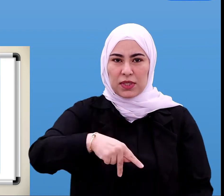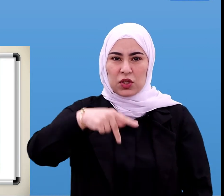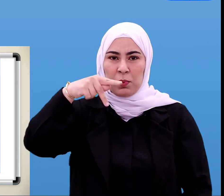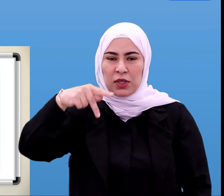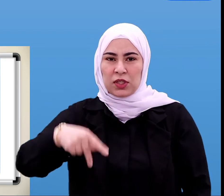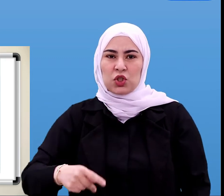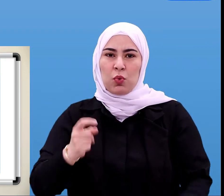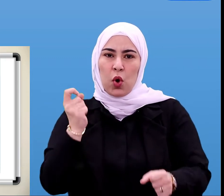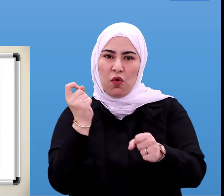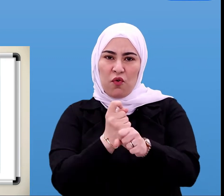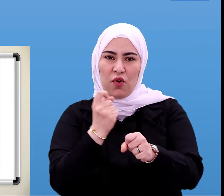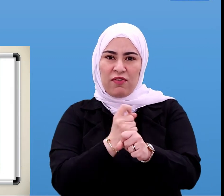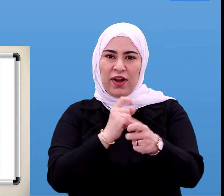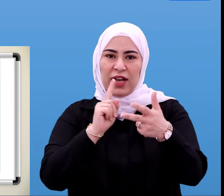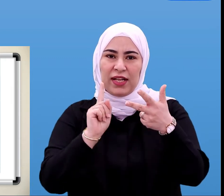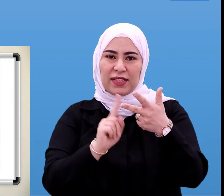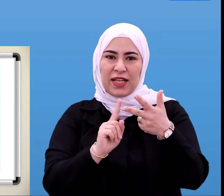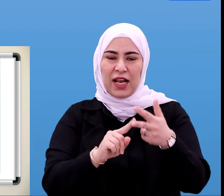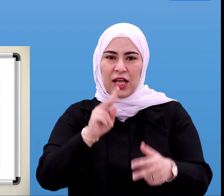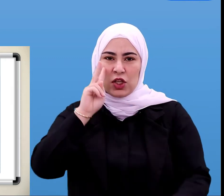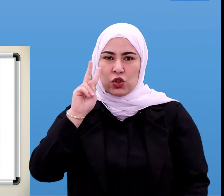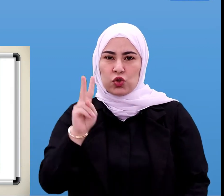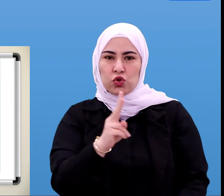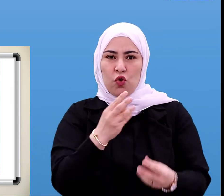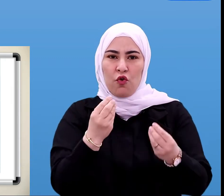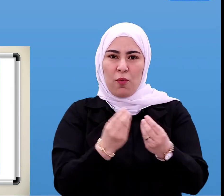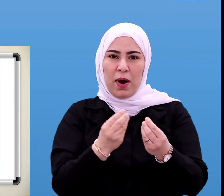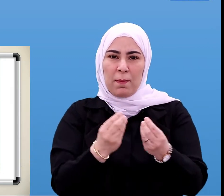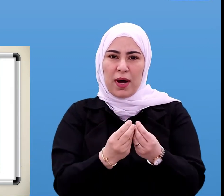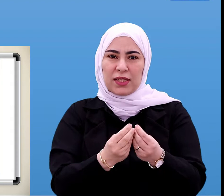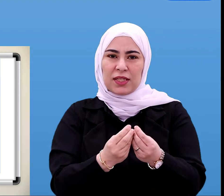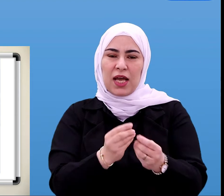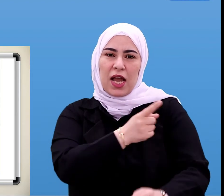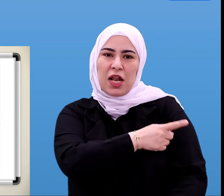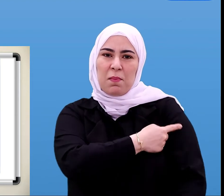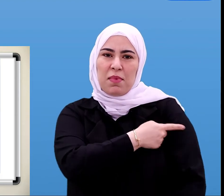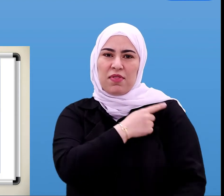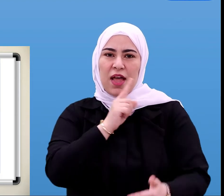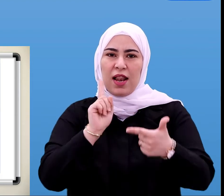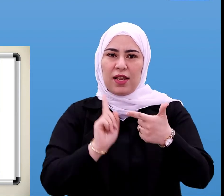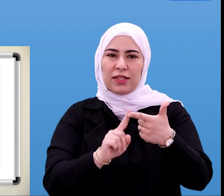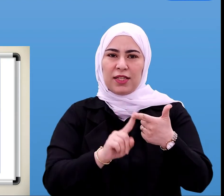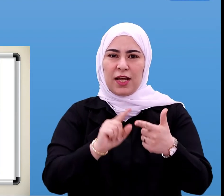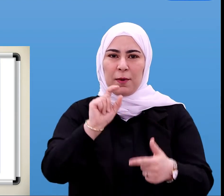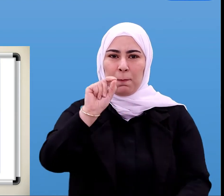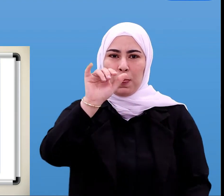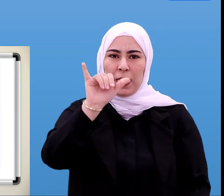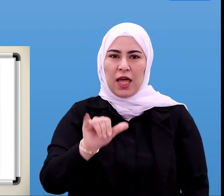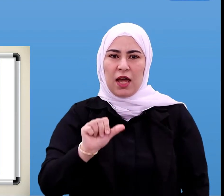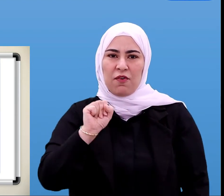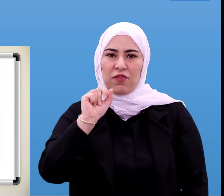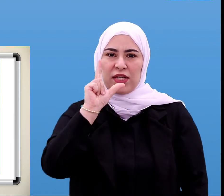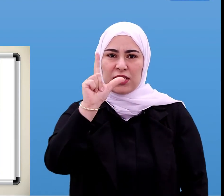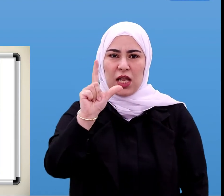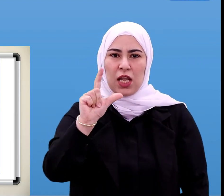take a look at the second example. Faisal and Ahmed have rented a new car